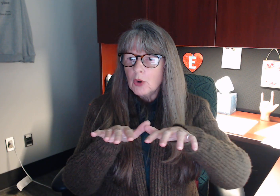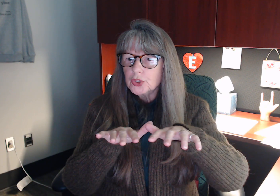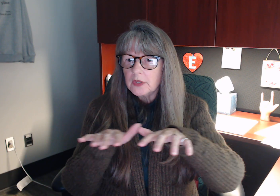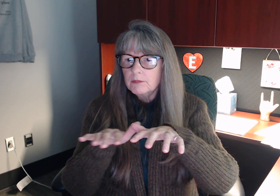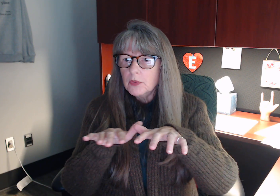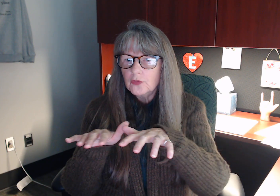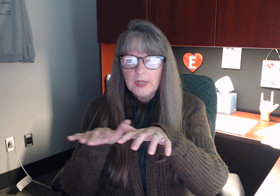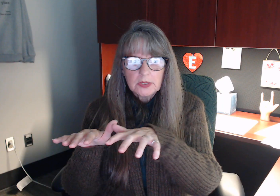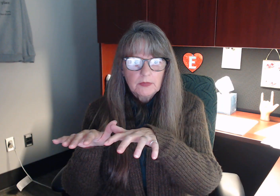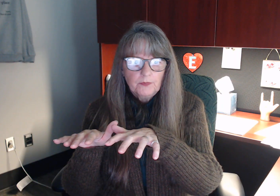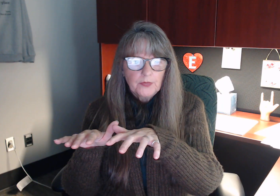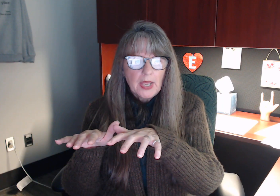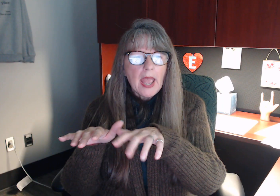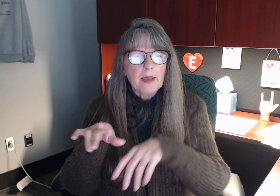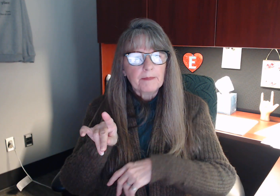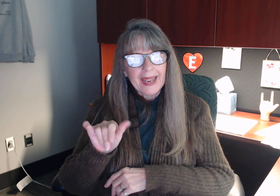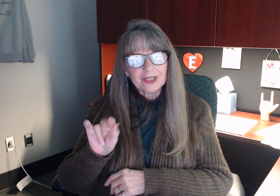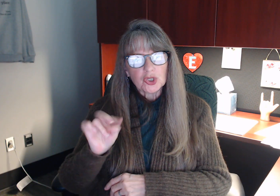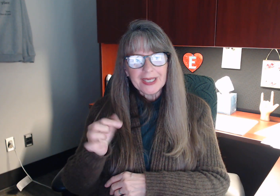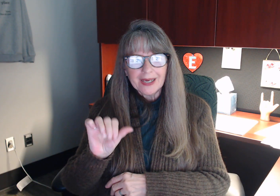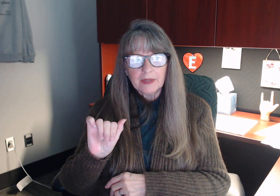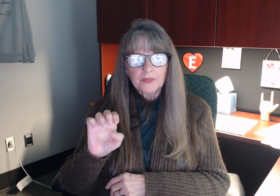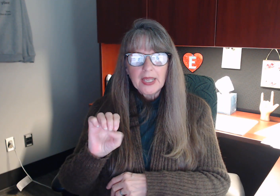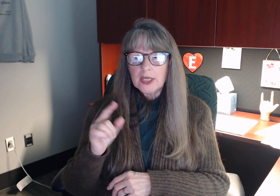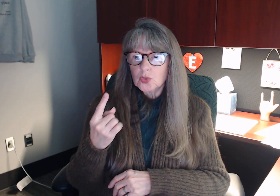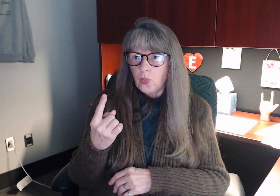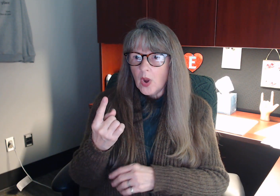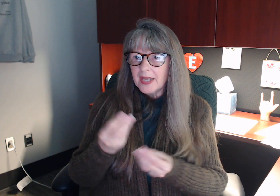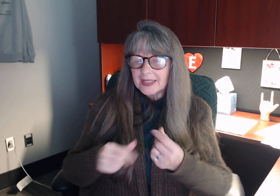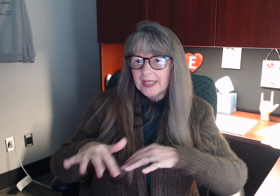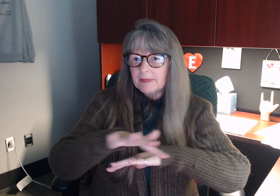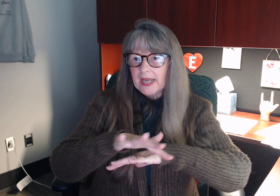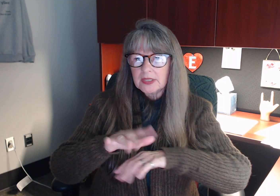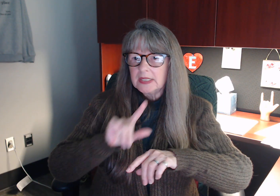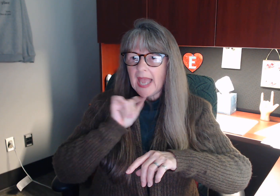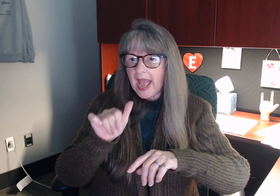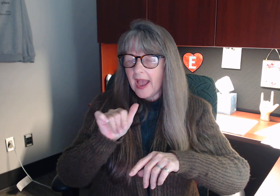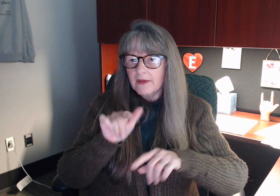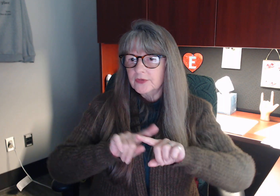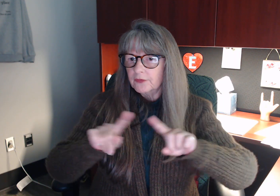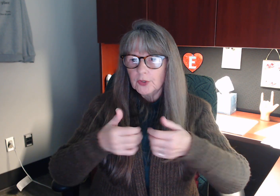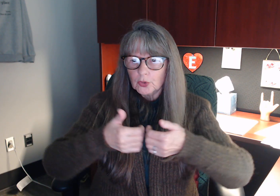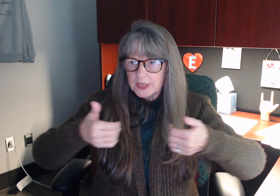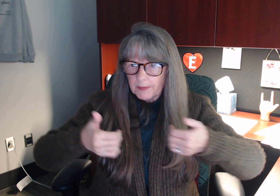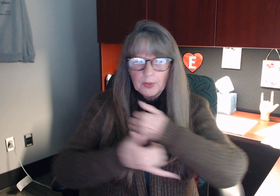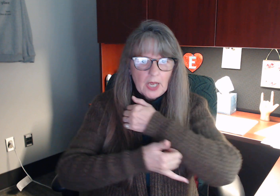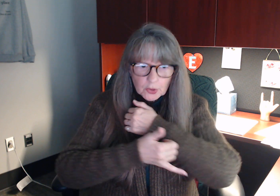motion of movement. And Pangea is one landmass. It didn't have different or separate